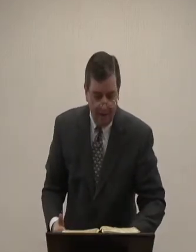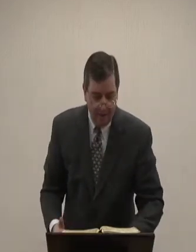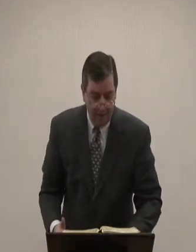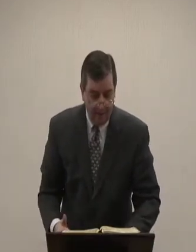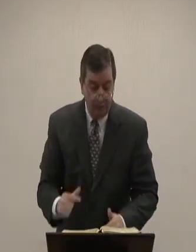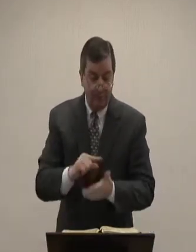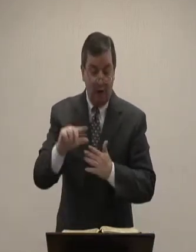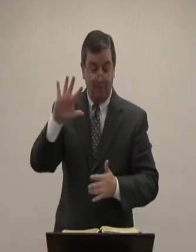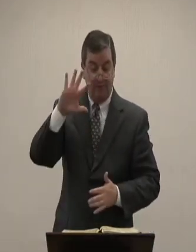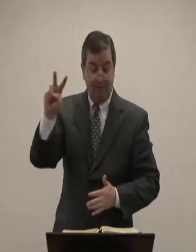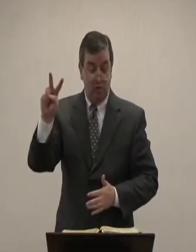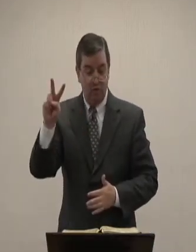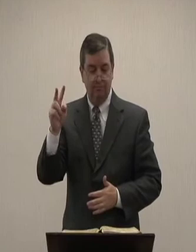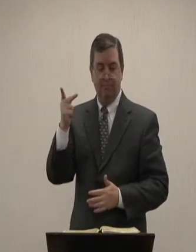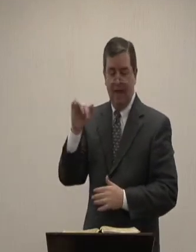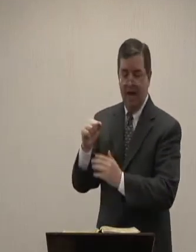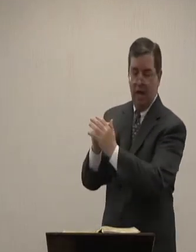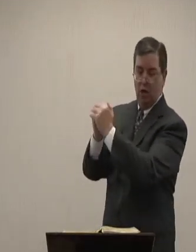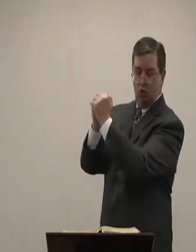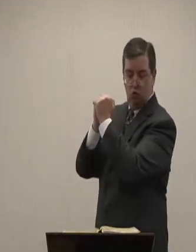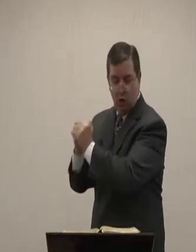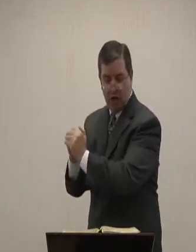speak the gospel of Jesus Christ to all nations. Amen.